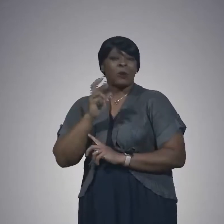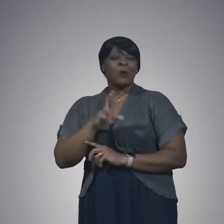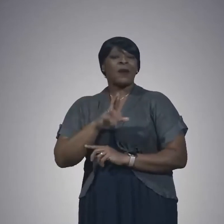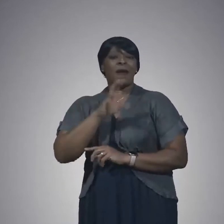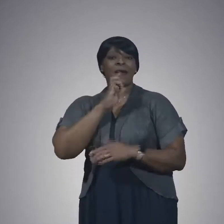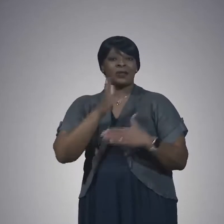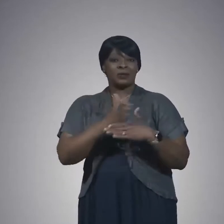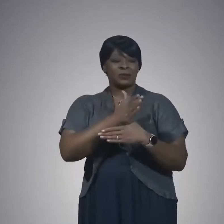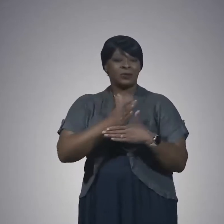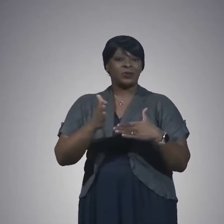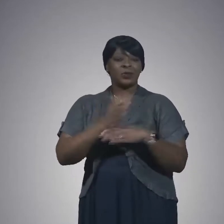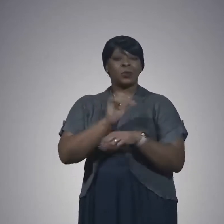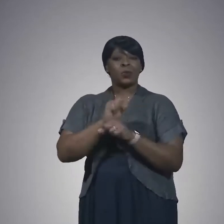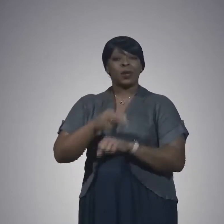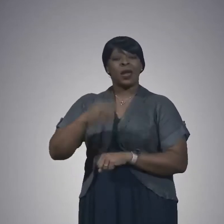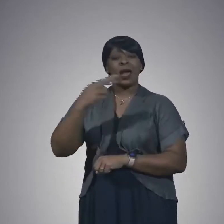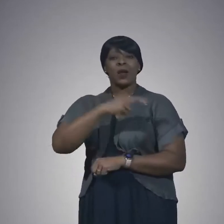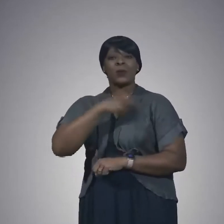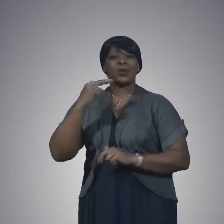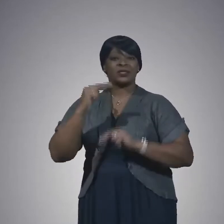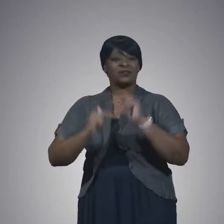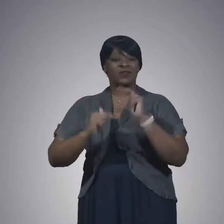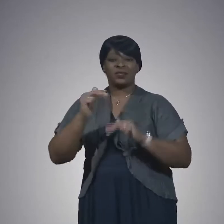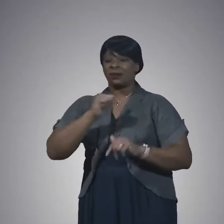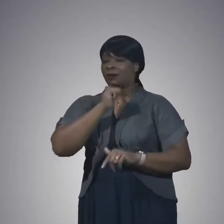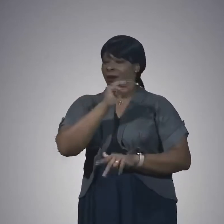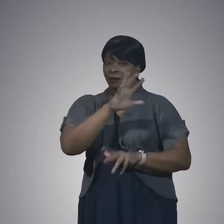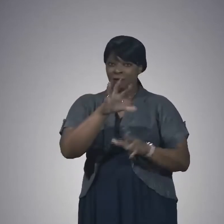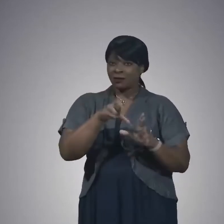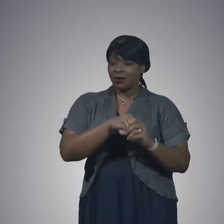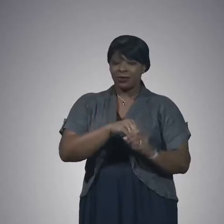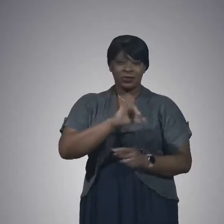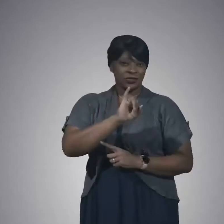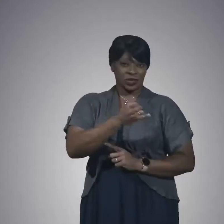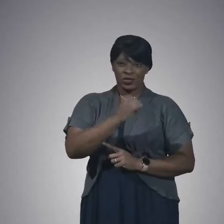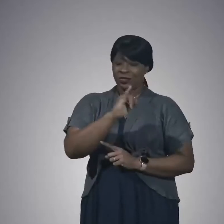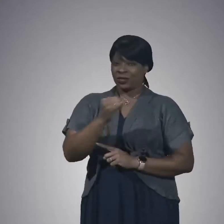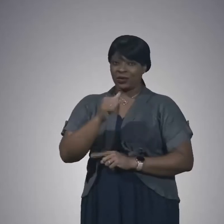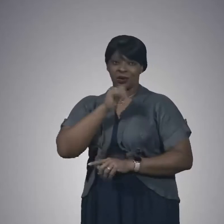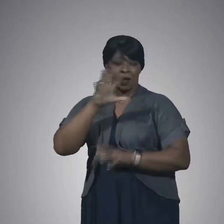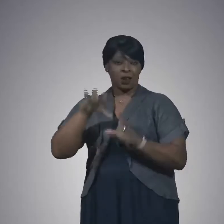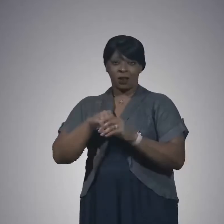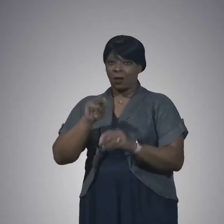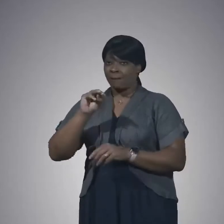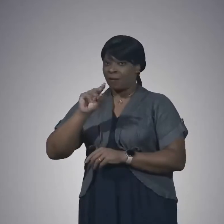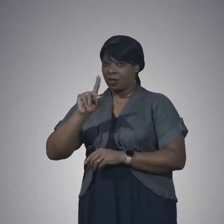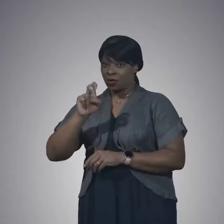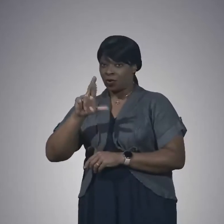range and you work in a high-risk facility. Now, that does not include J&J, it does not include Moderna,